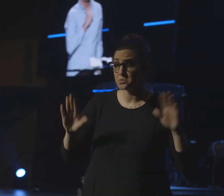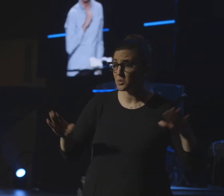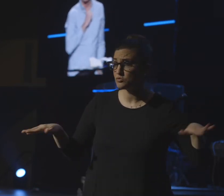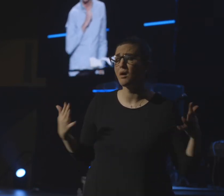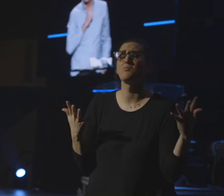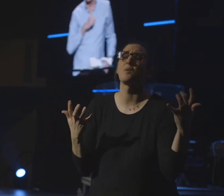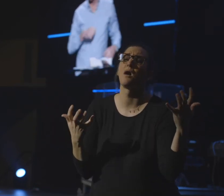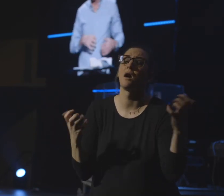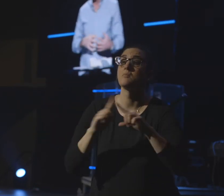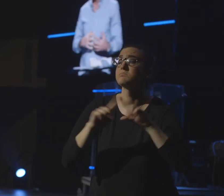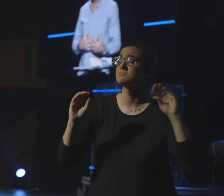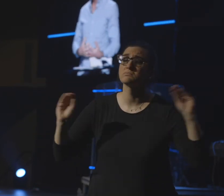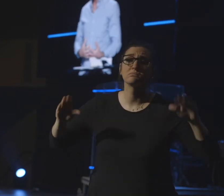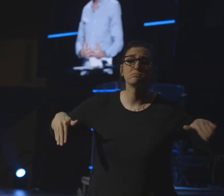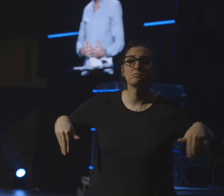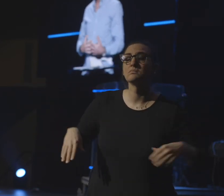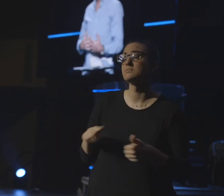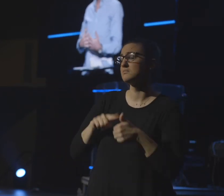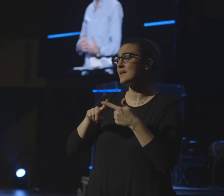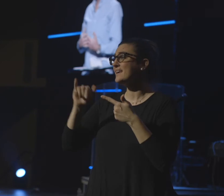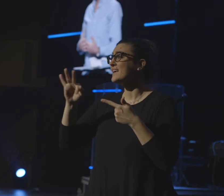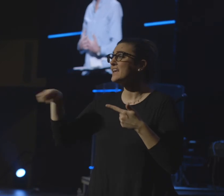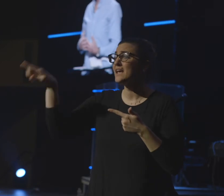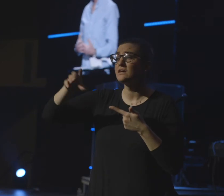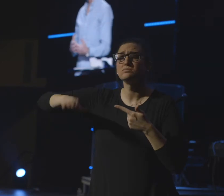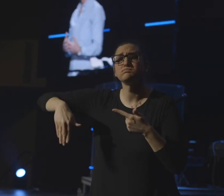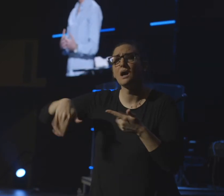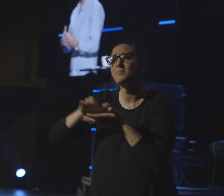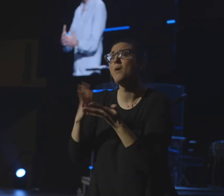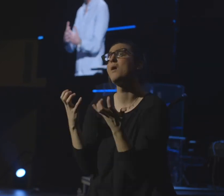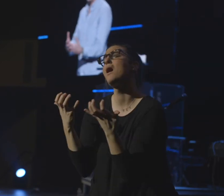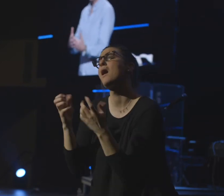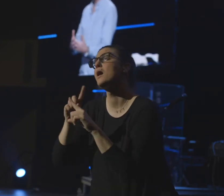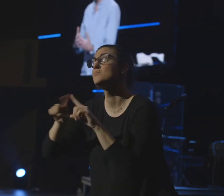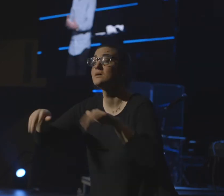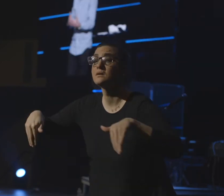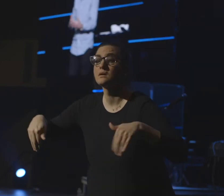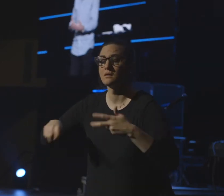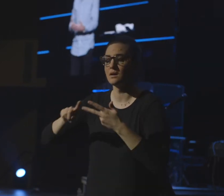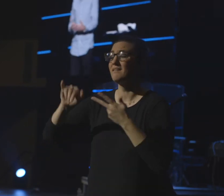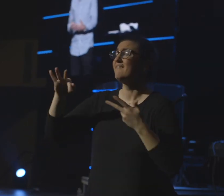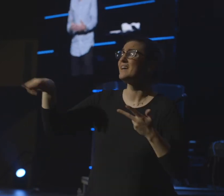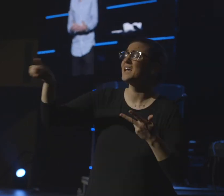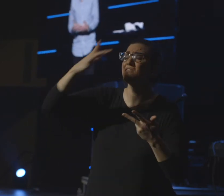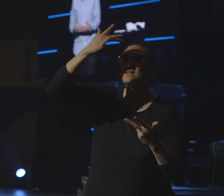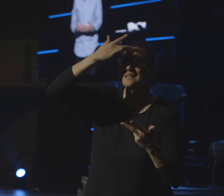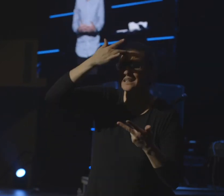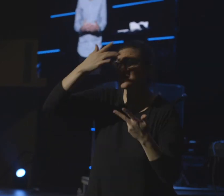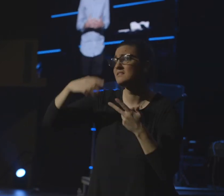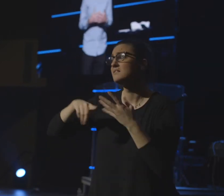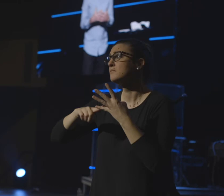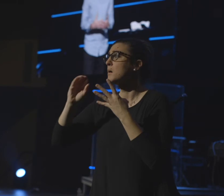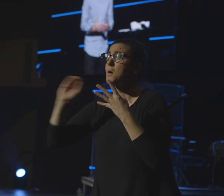to the marriedless in this room, to the sick in this room, listen, to the hopeless in this room, I got a message